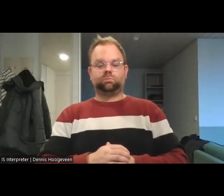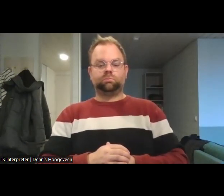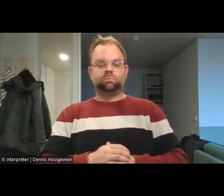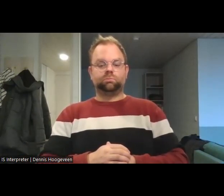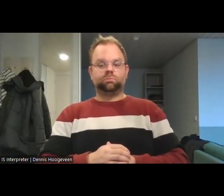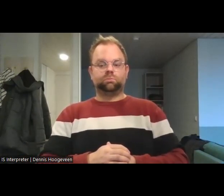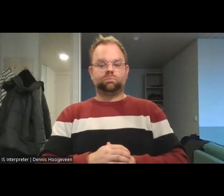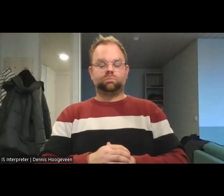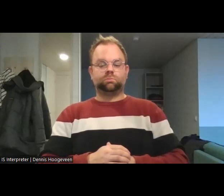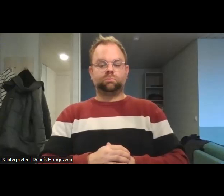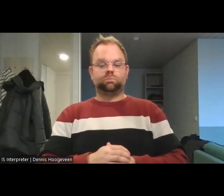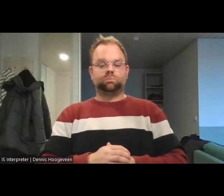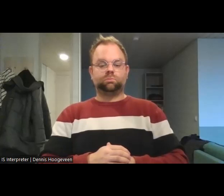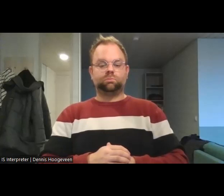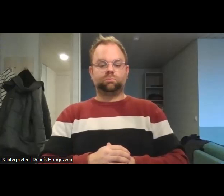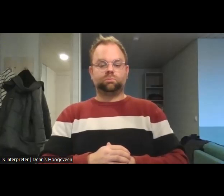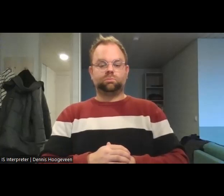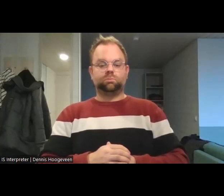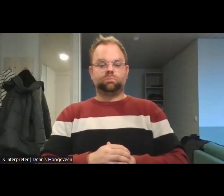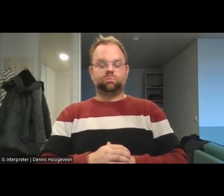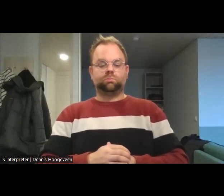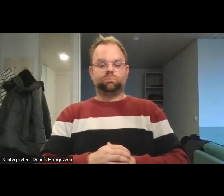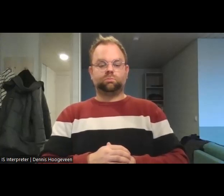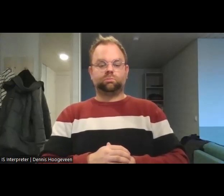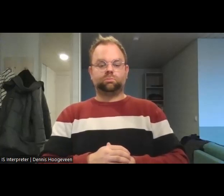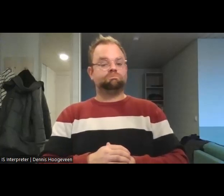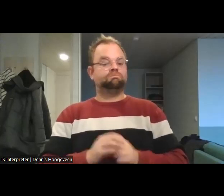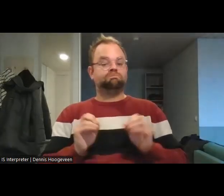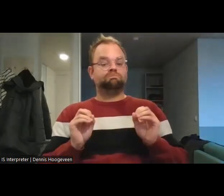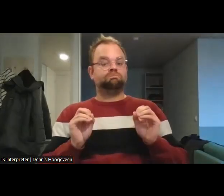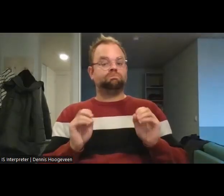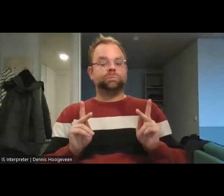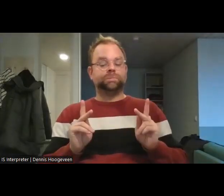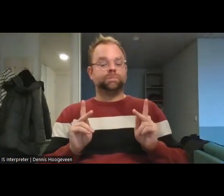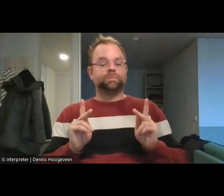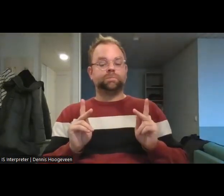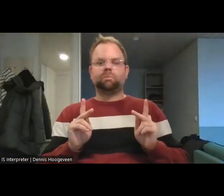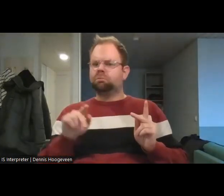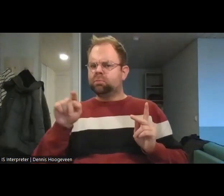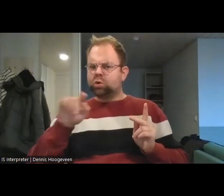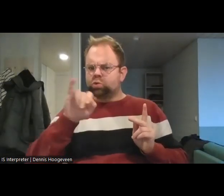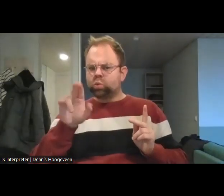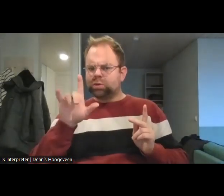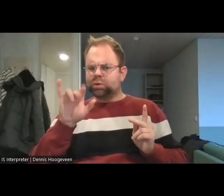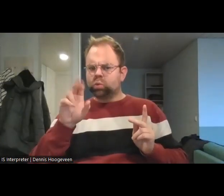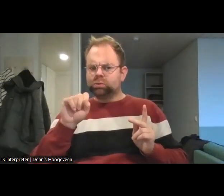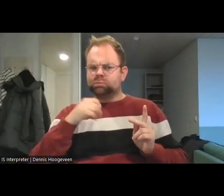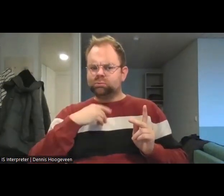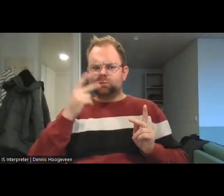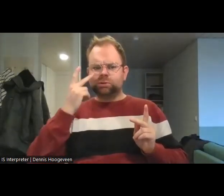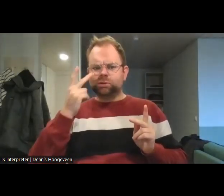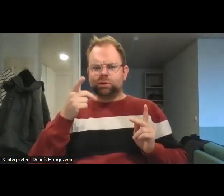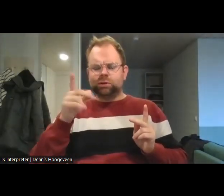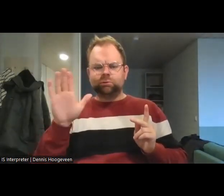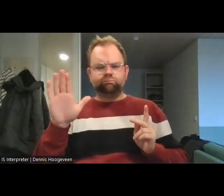Okay, Julius, I see your hand raised again. Would you like to come back? Yeah. Just go, coming back, please. Saying that